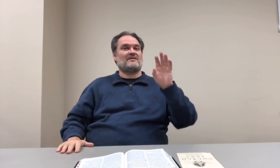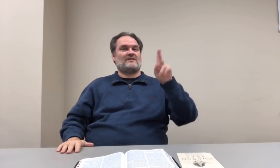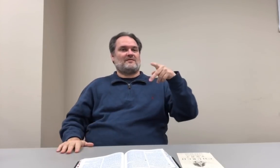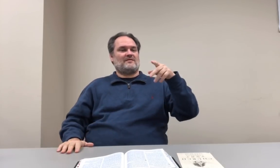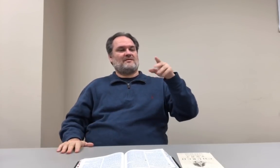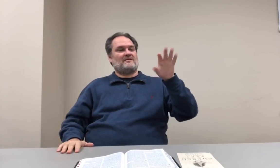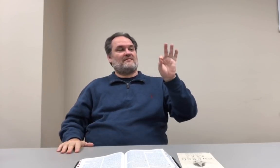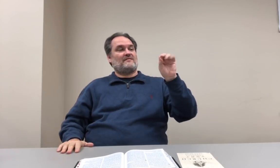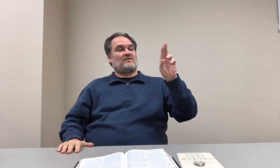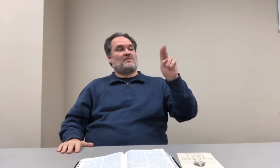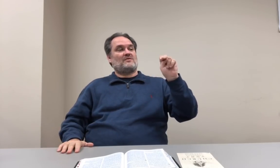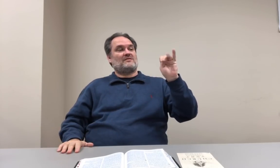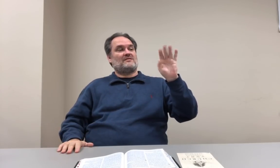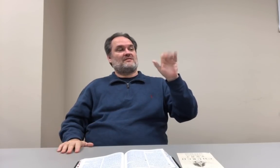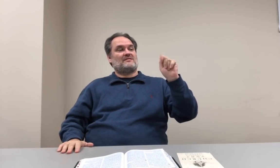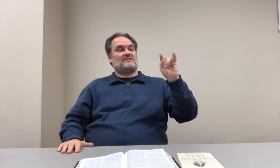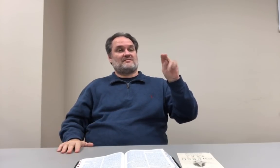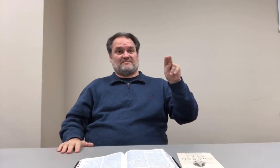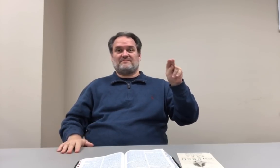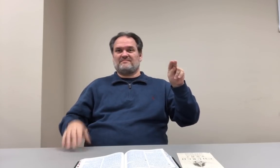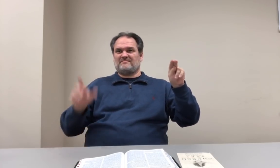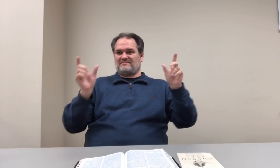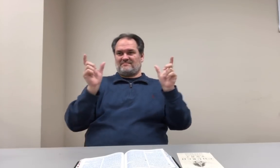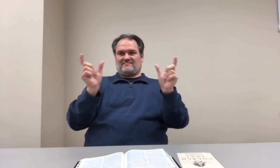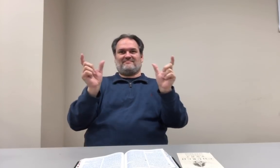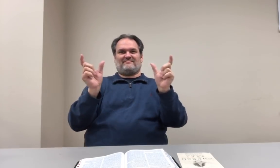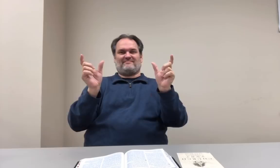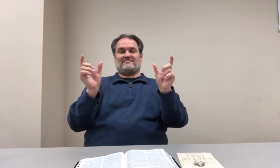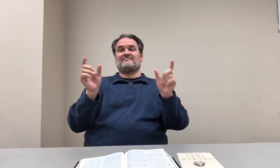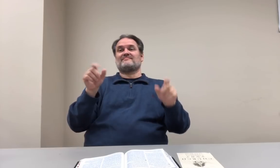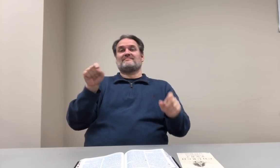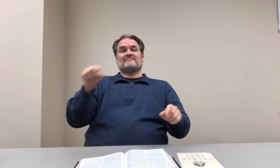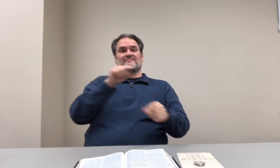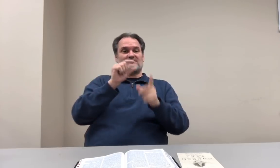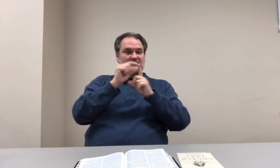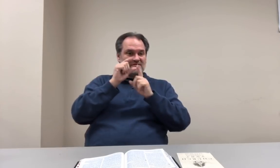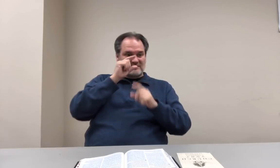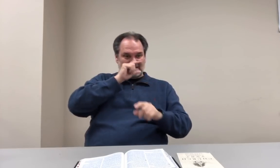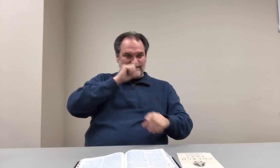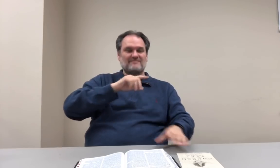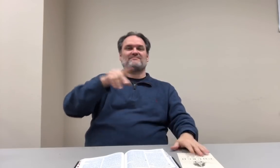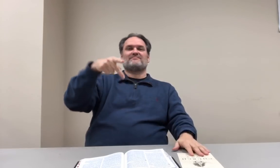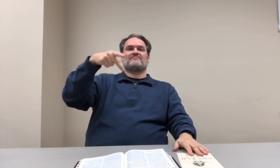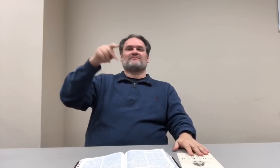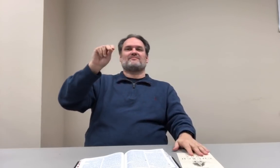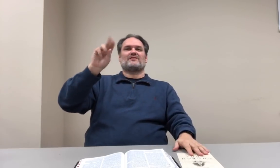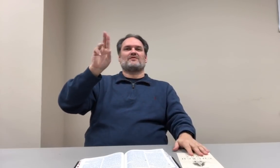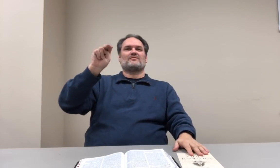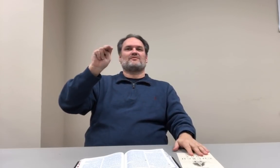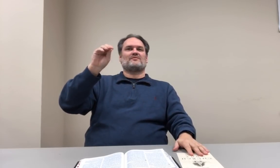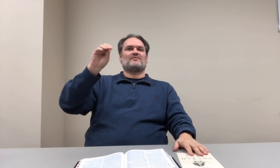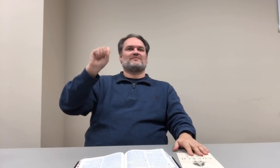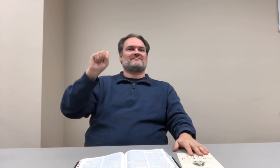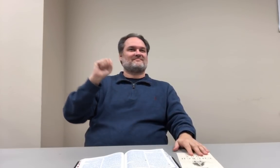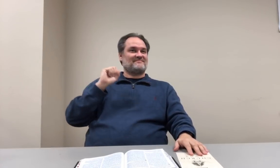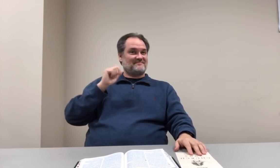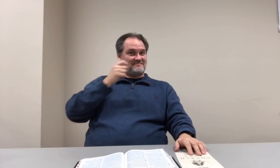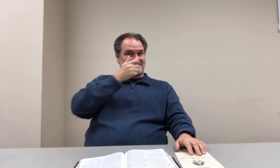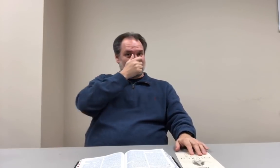people will often try to avoid anything deep and say, I heard phrases like, I just don't think we're supposed to know anything.